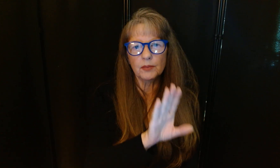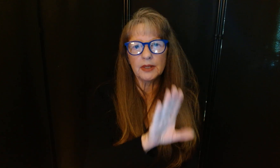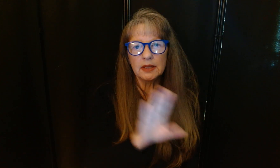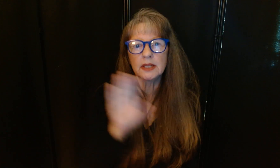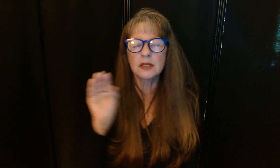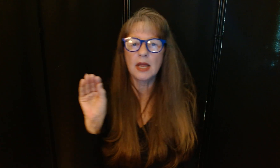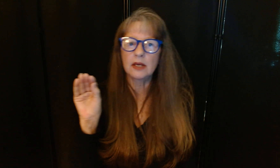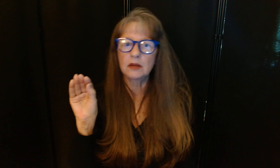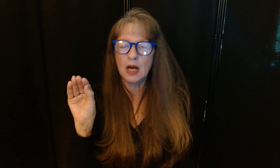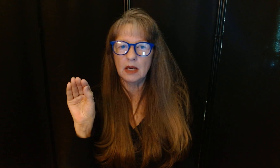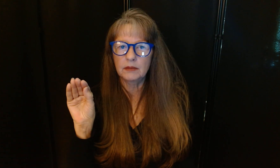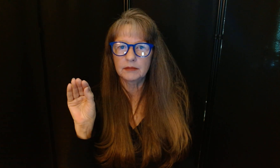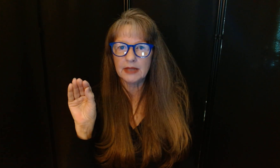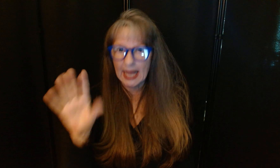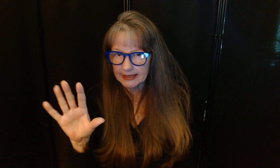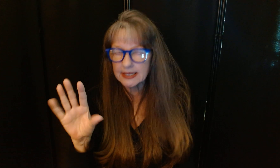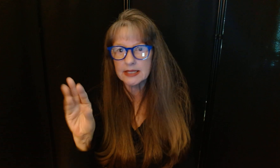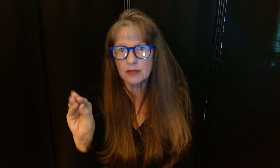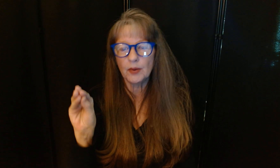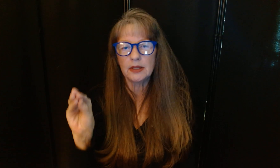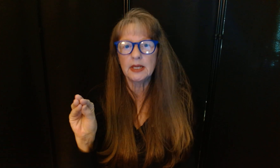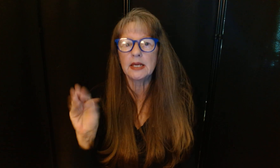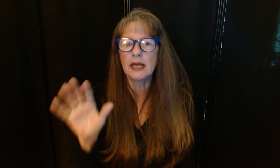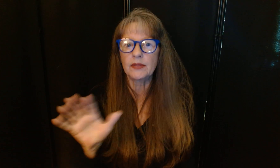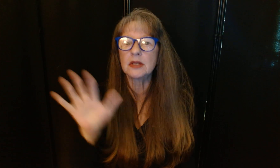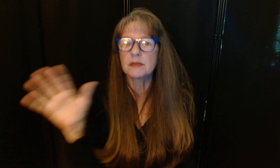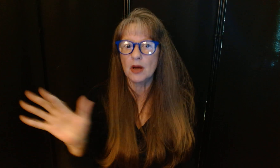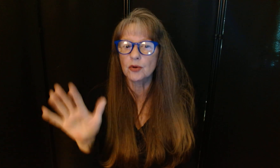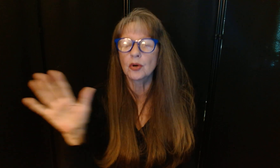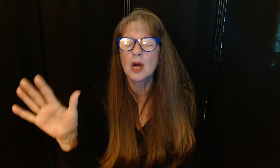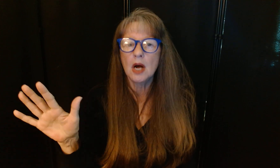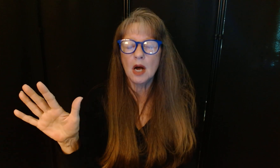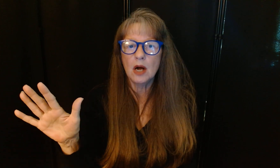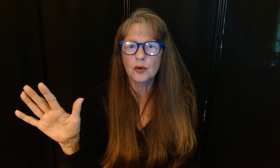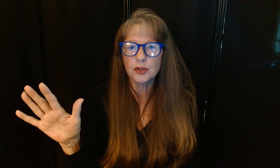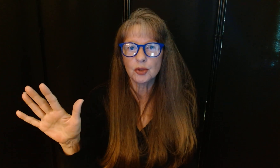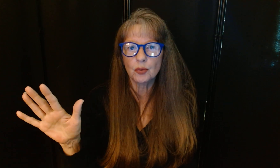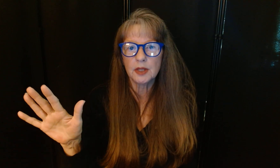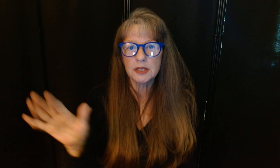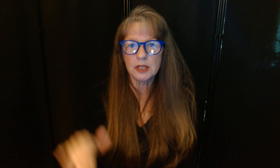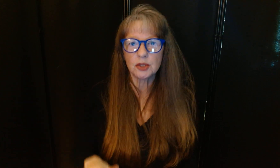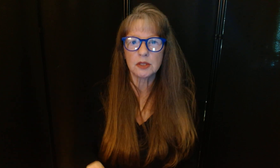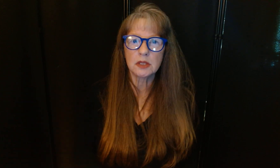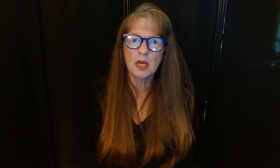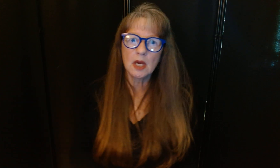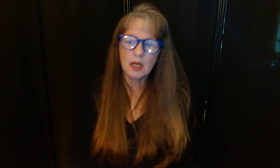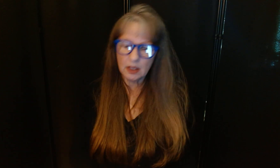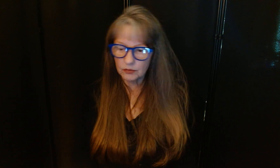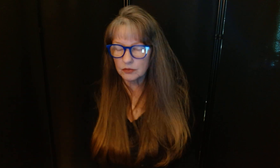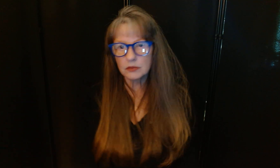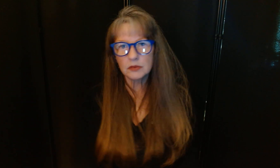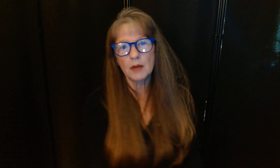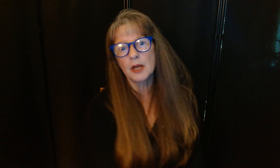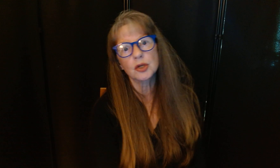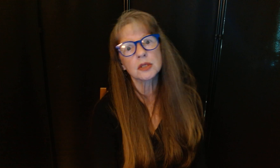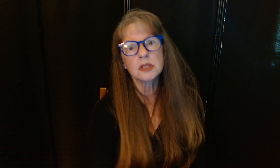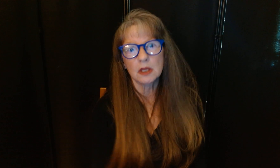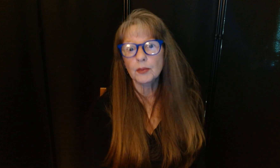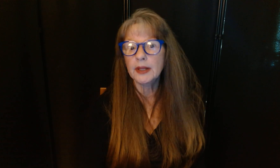Lent, and Catholic celebrate Lent, and I think some other Christian organizations and denominations celebrate